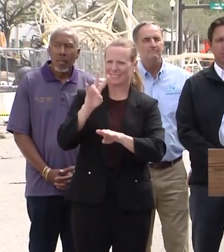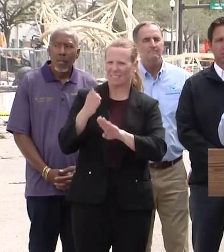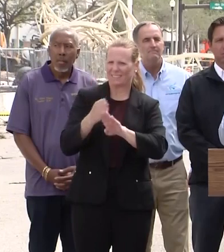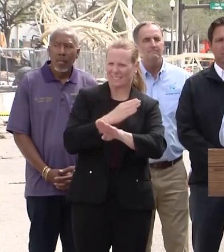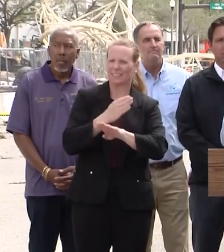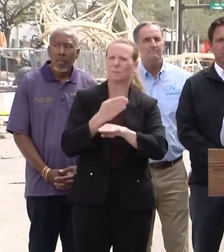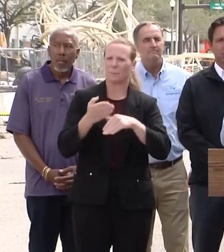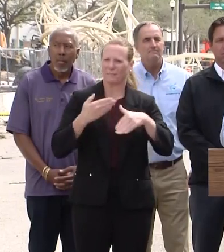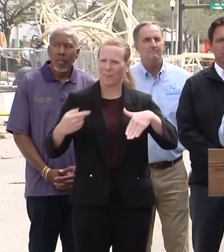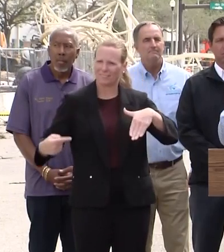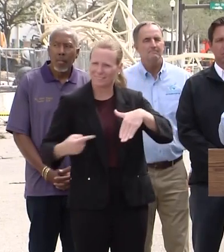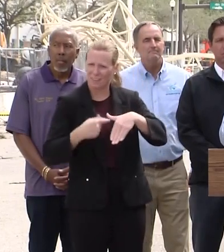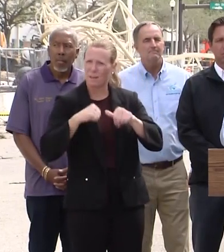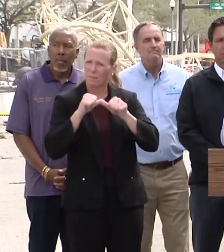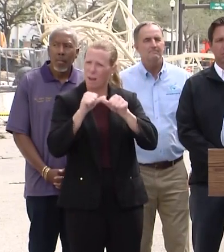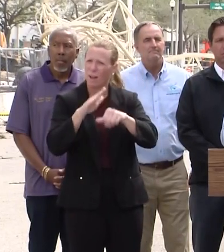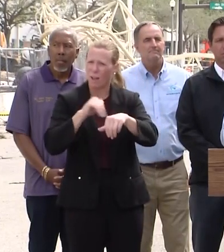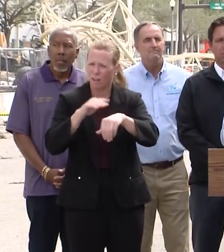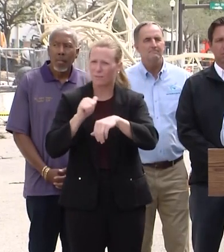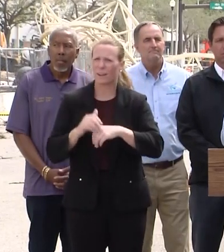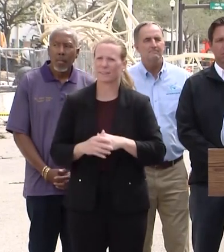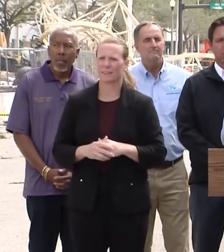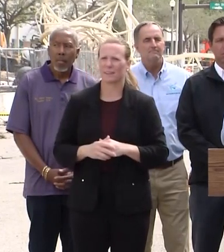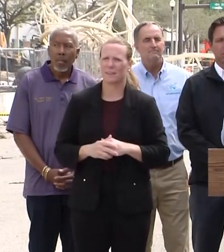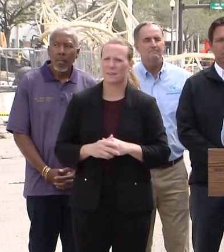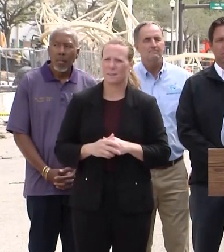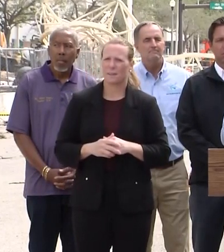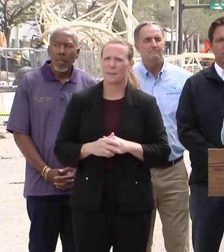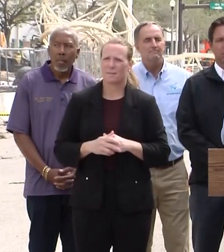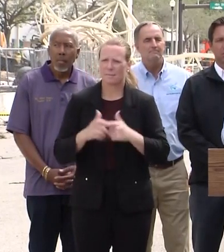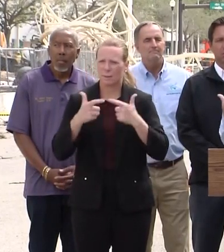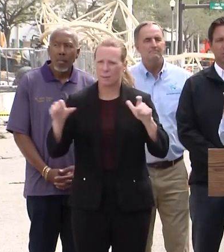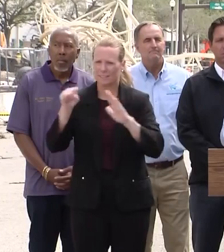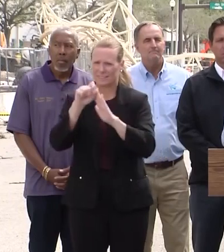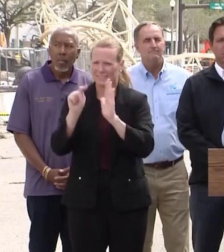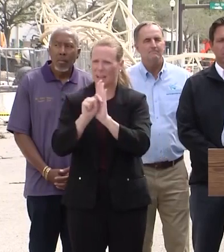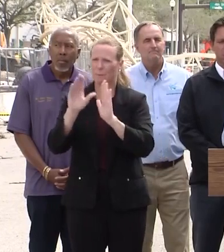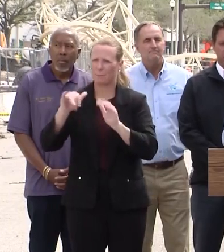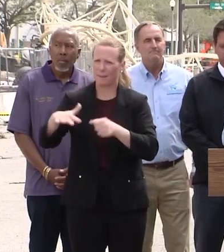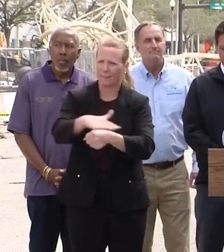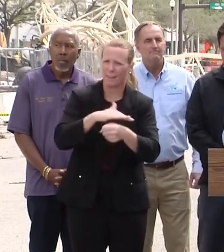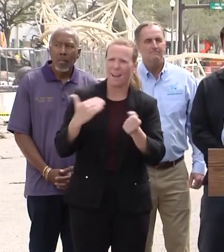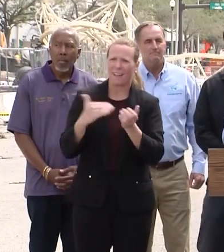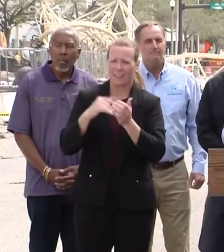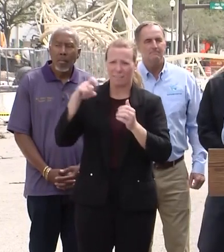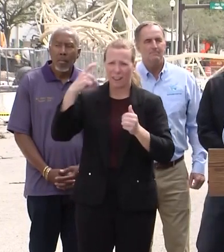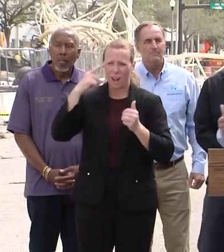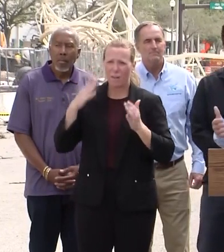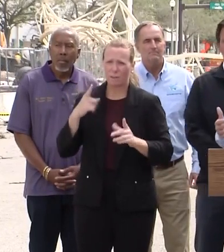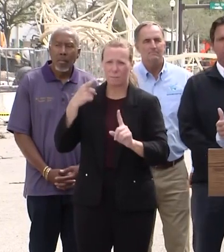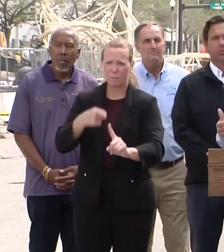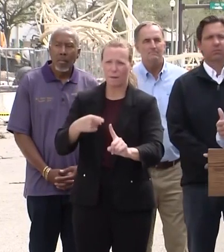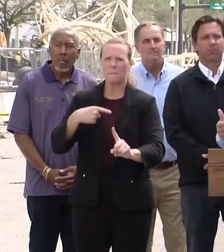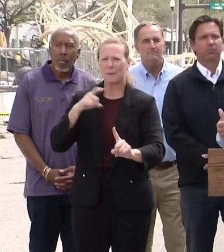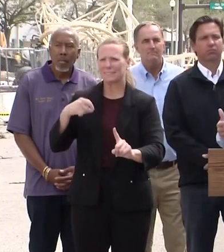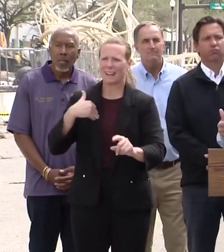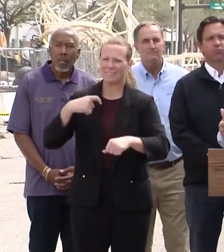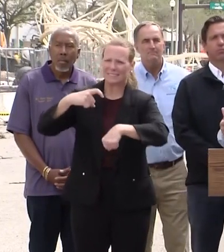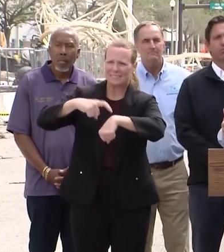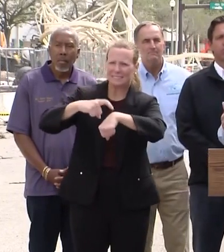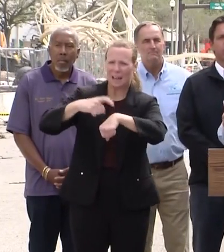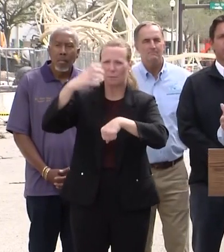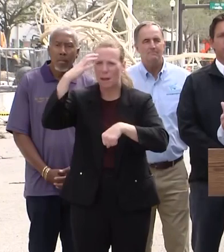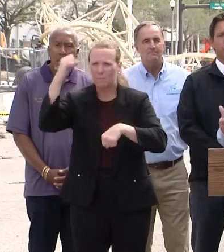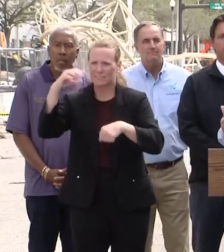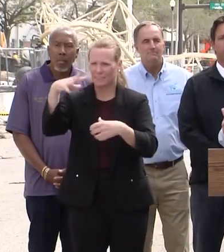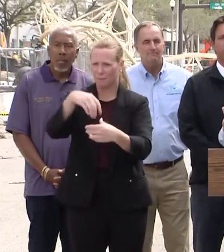was constantly being called for, the greater Tampa Bay region. So, you know, again, to the governor's point, there's got to be a point where common sense comes into play.